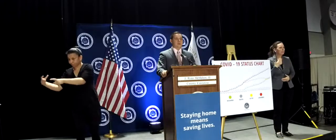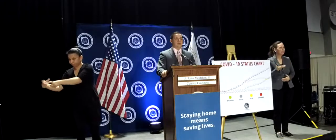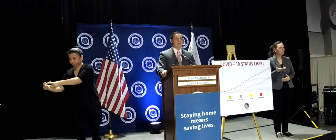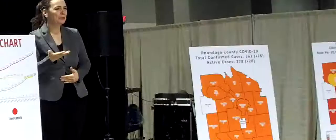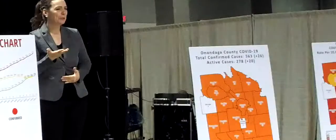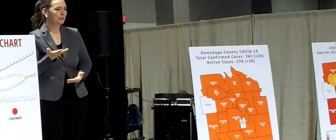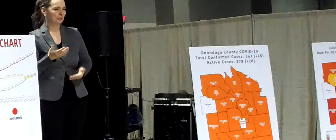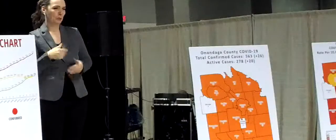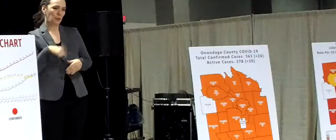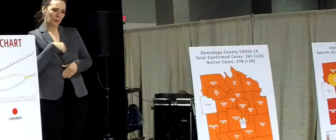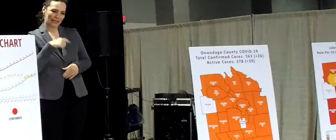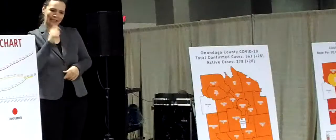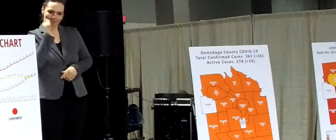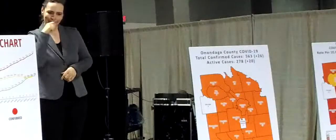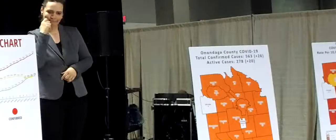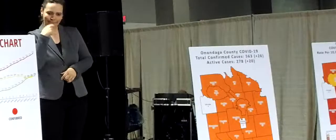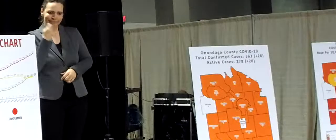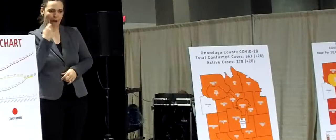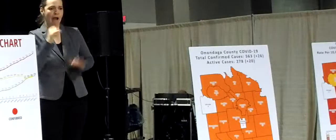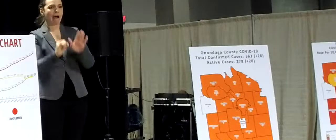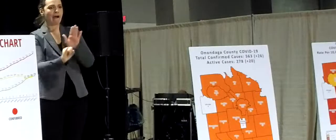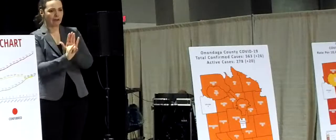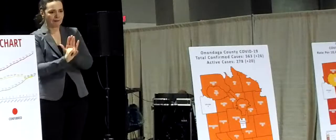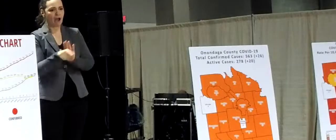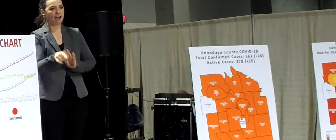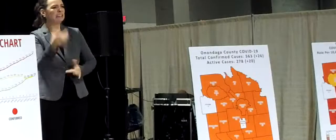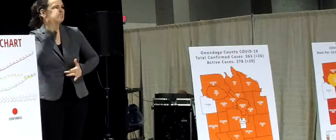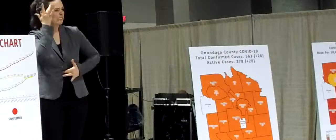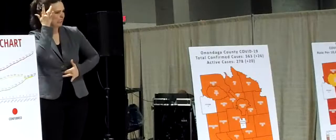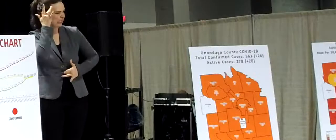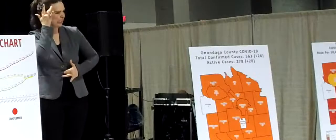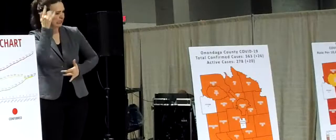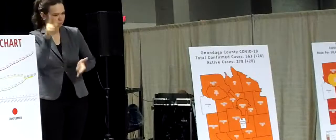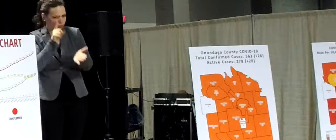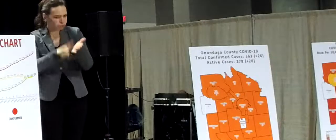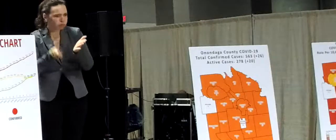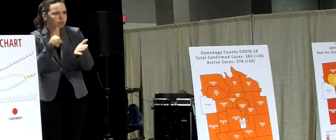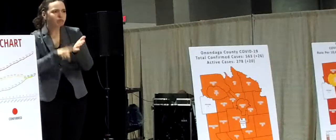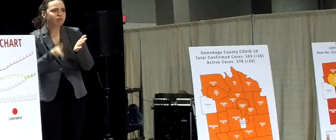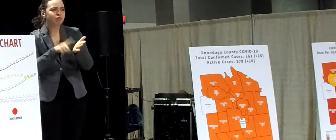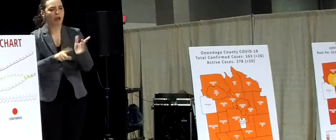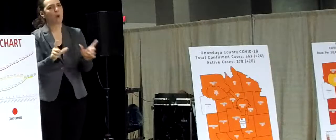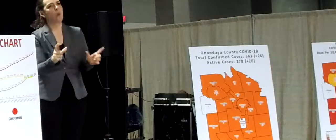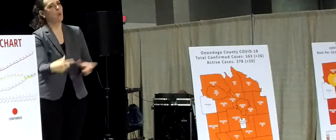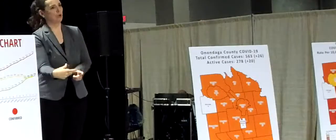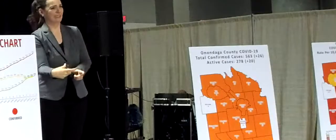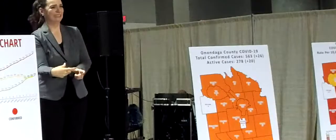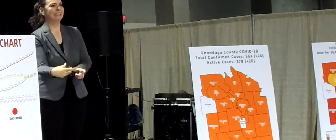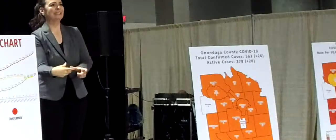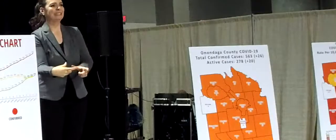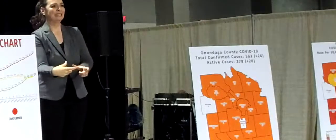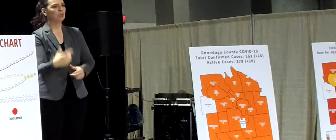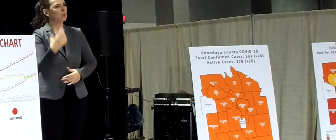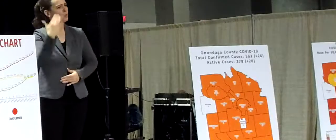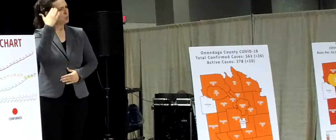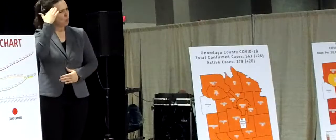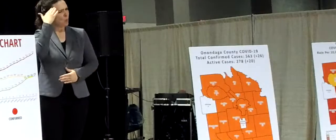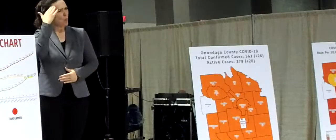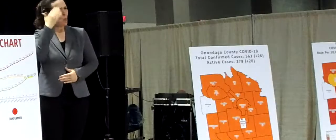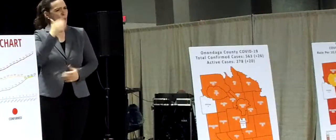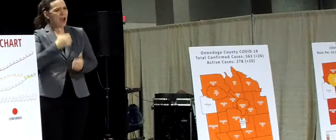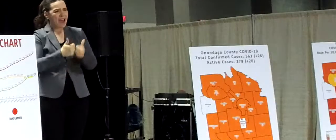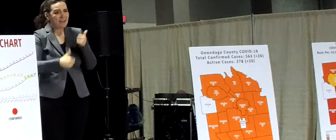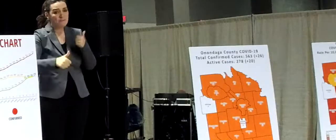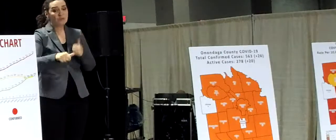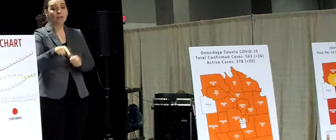testing, and then we investigate, and then we quarantine, we box in the virus. We know out of every 10 cases,